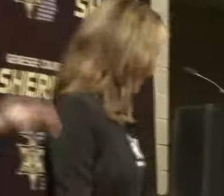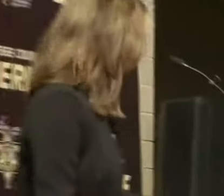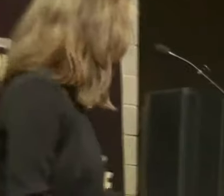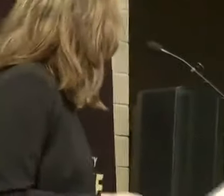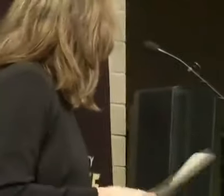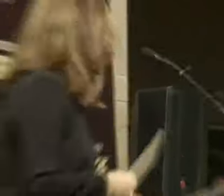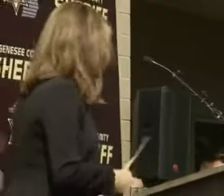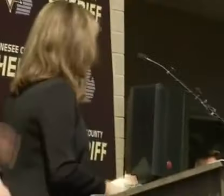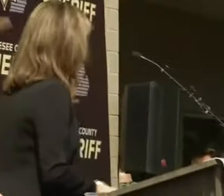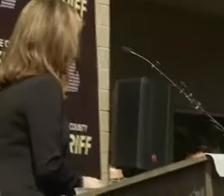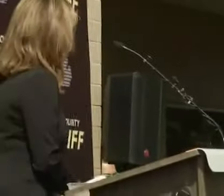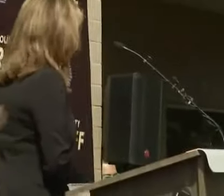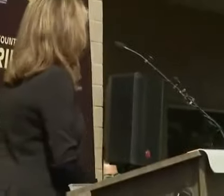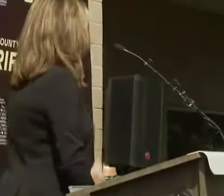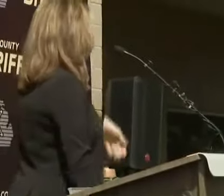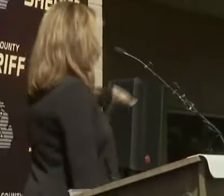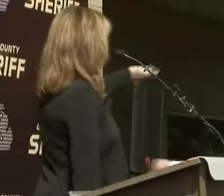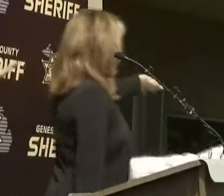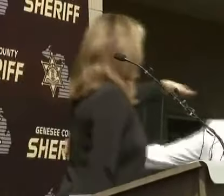Messer.